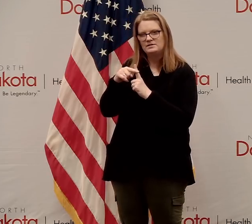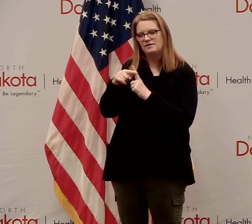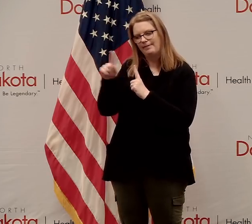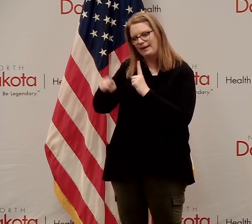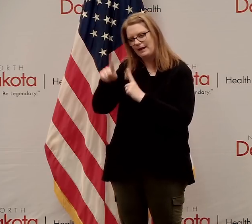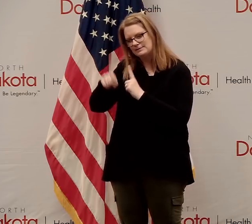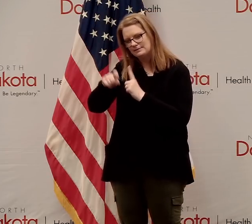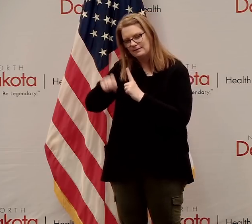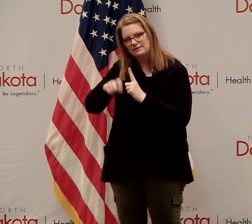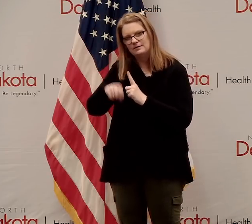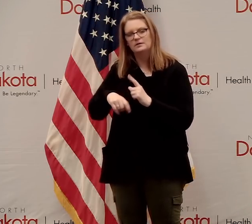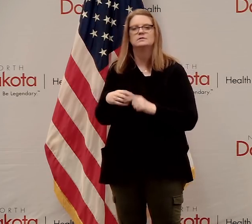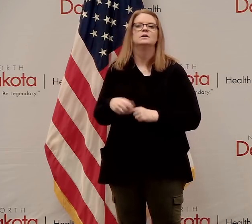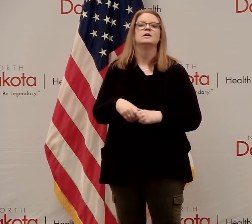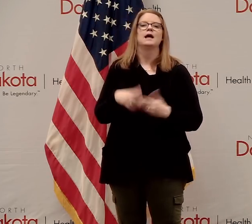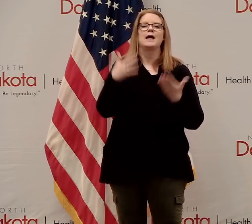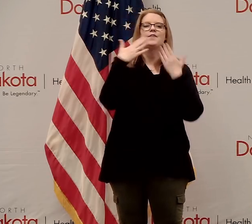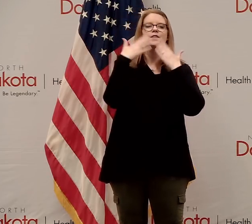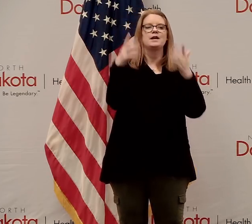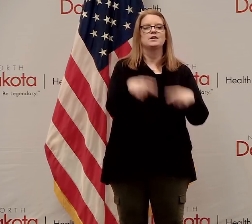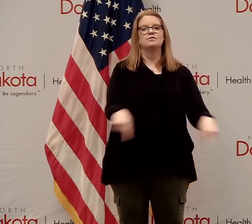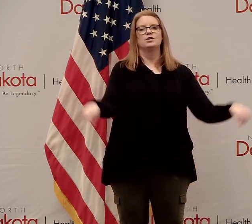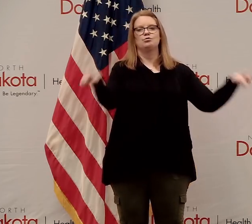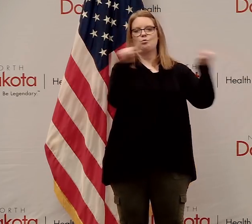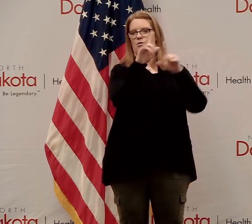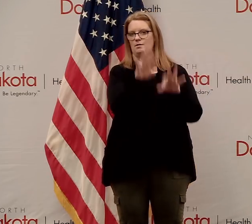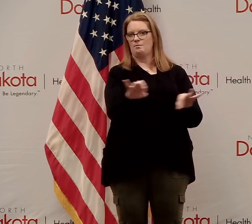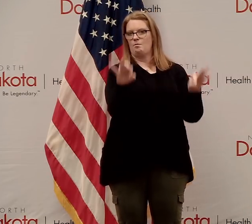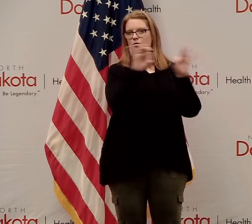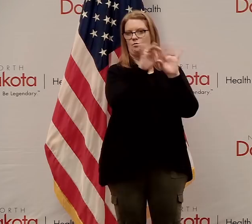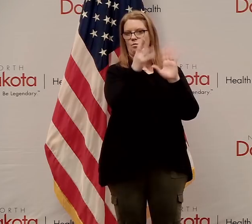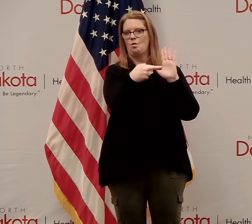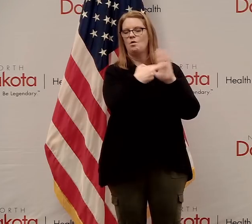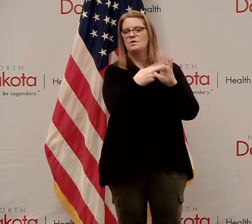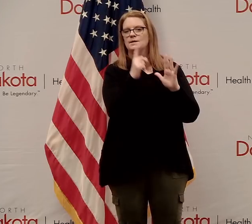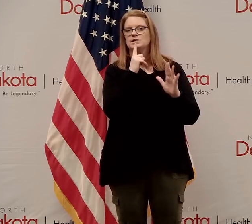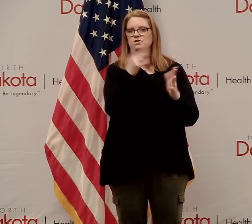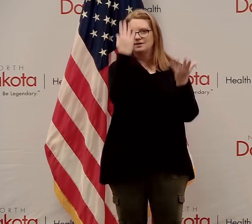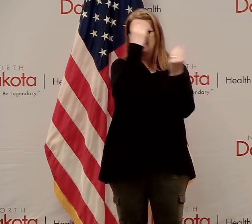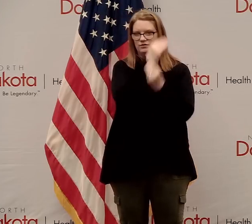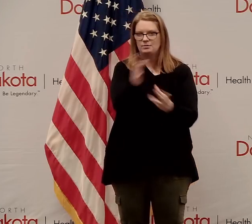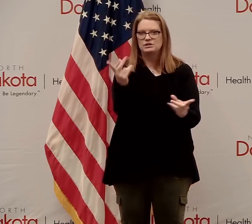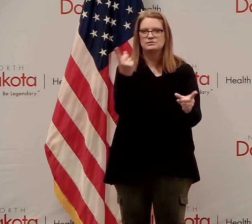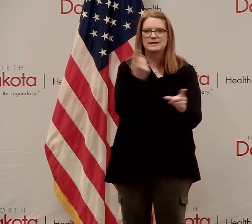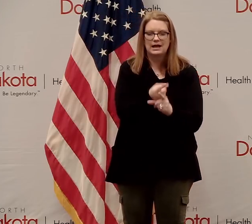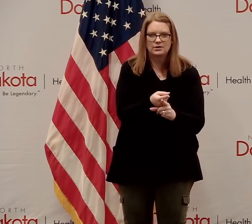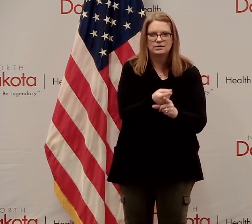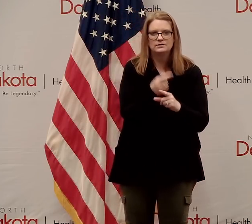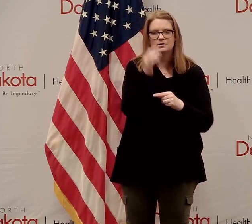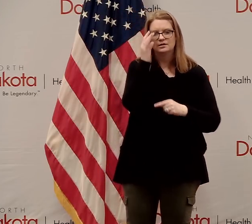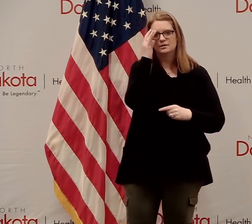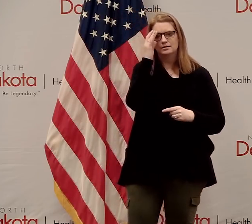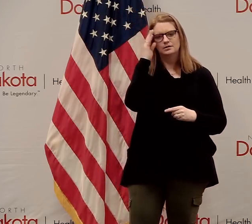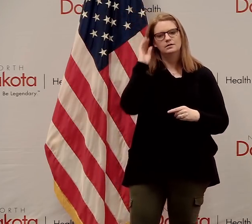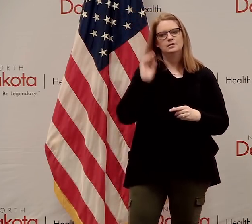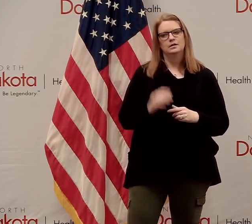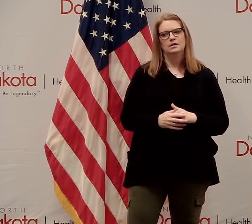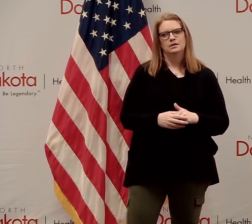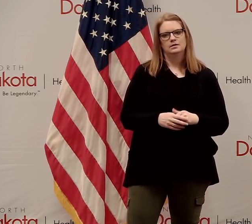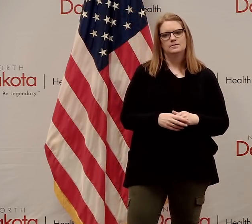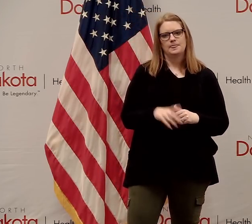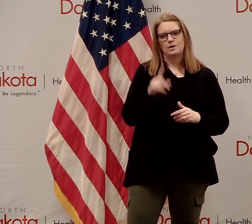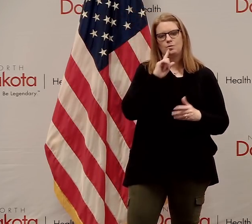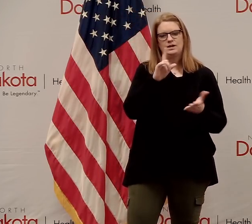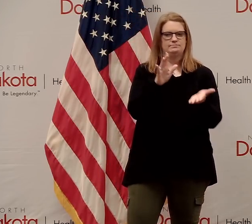again, thank you for your important role in helping make sure we get accurate information spread. And again, want to